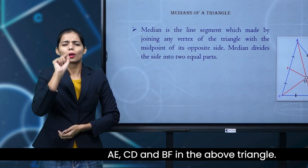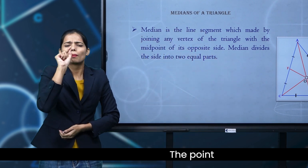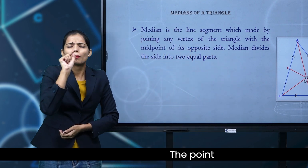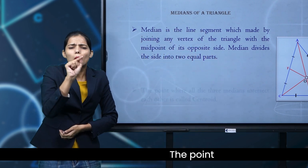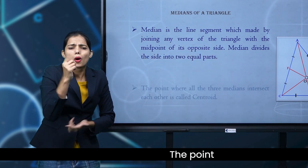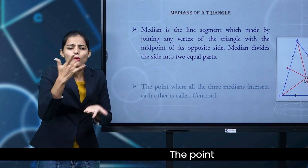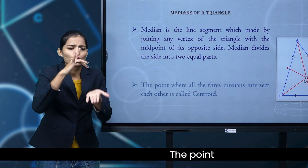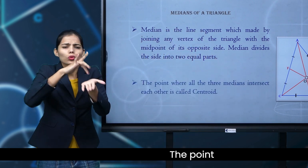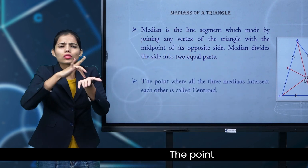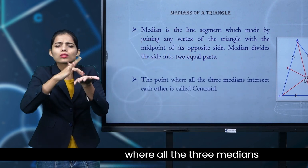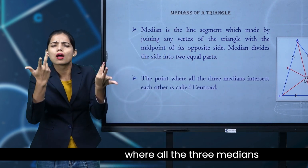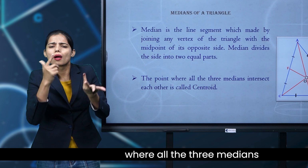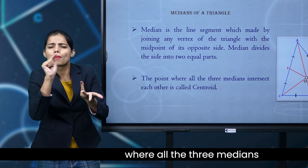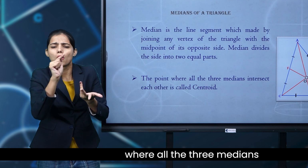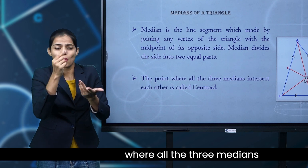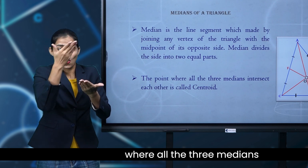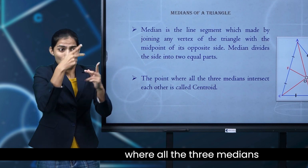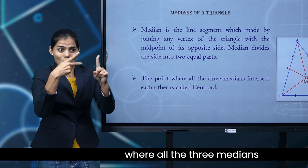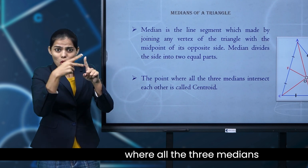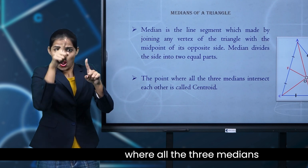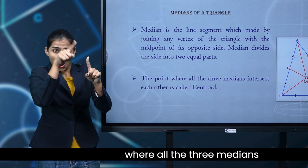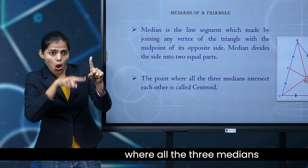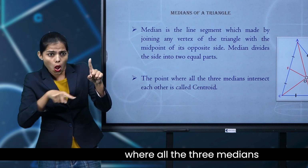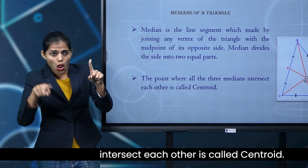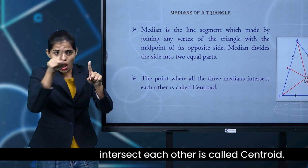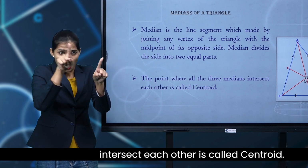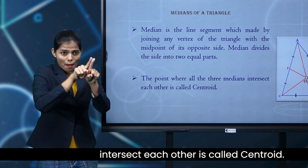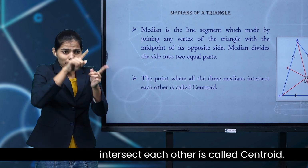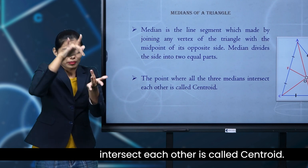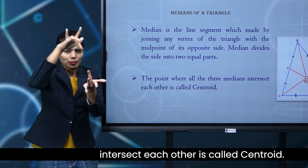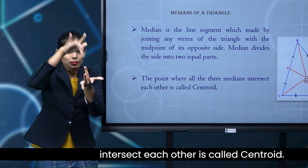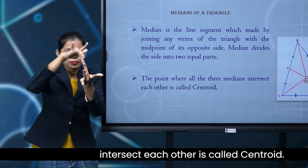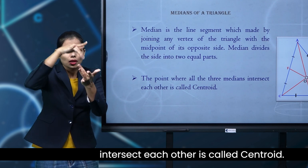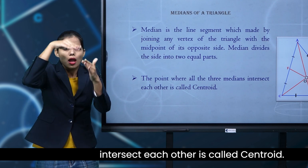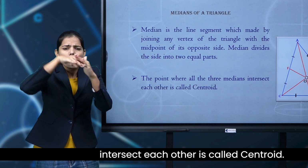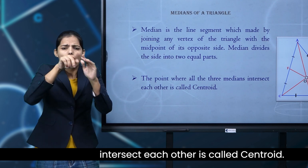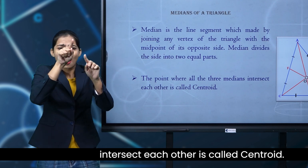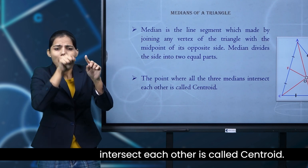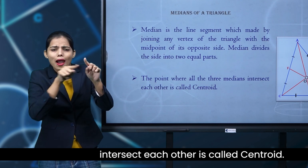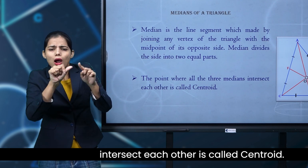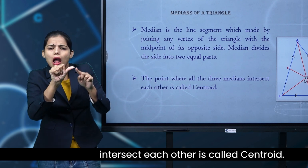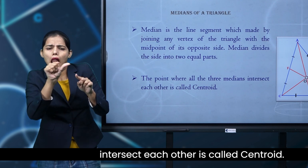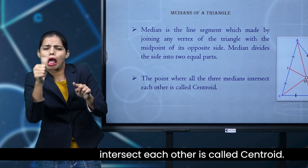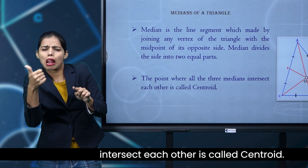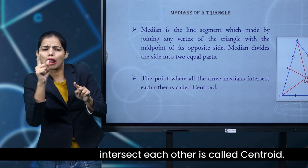The point where all the three medians intersect each other is called centroid.